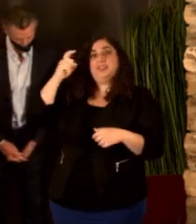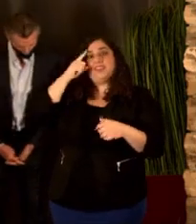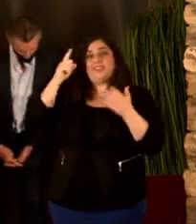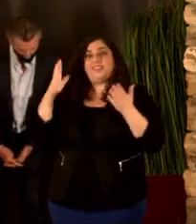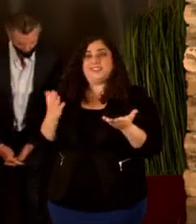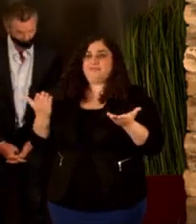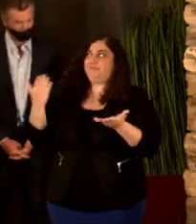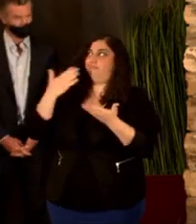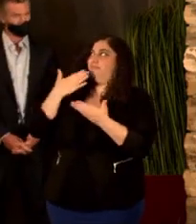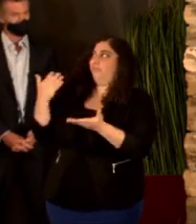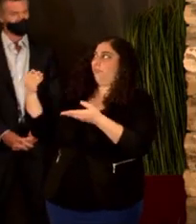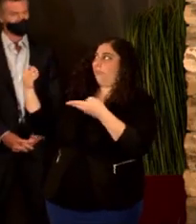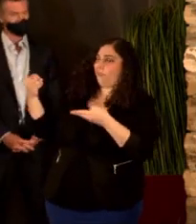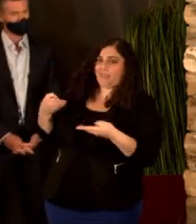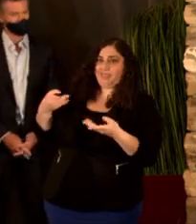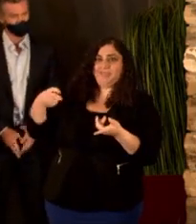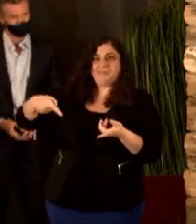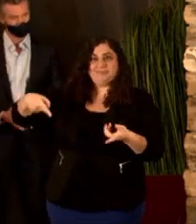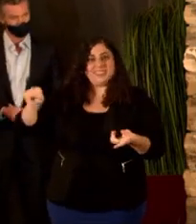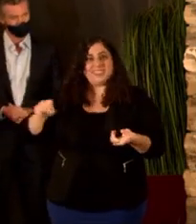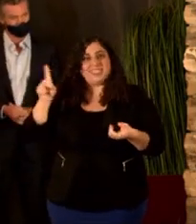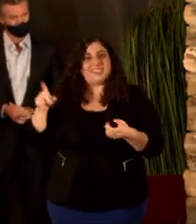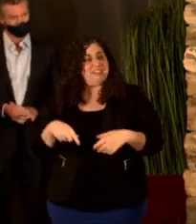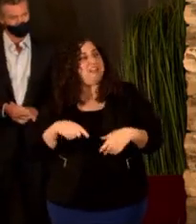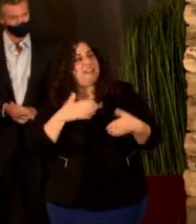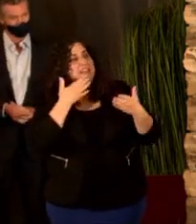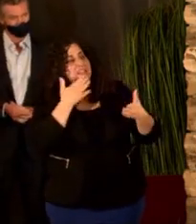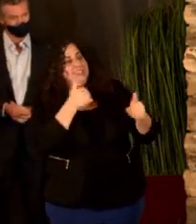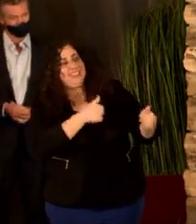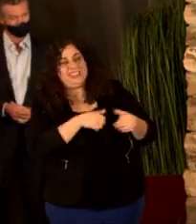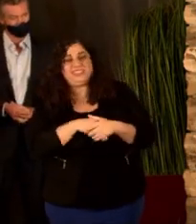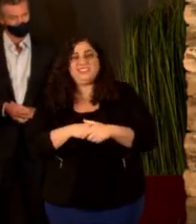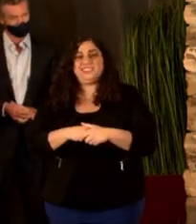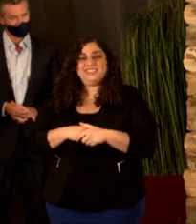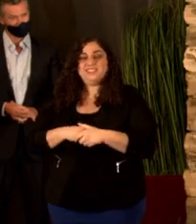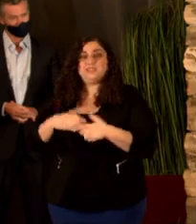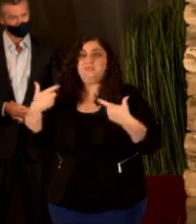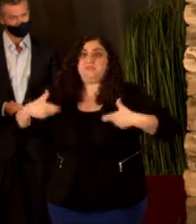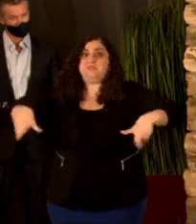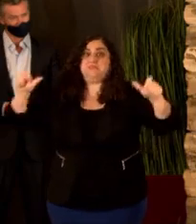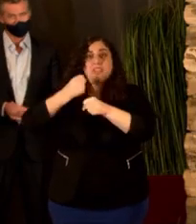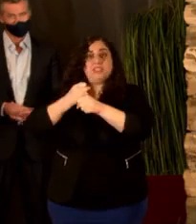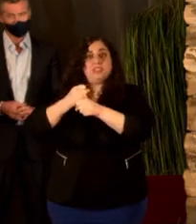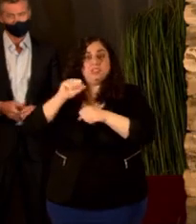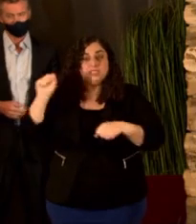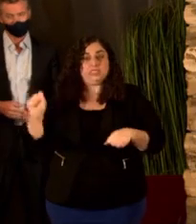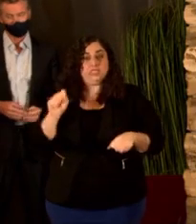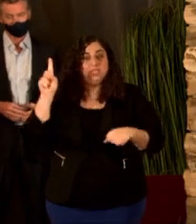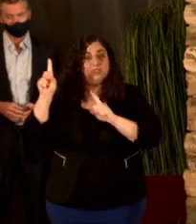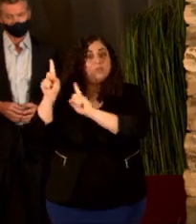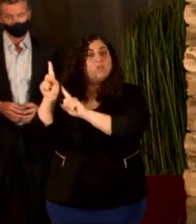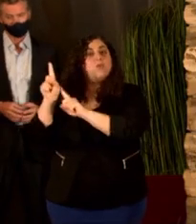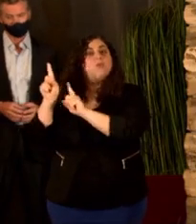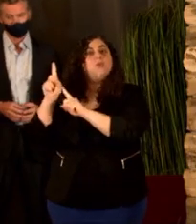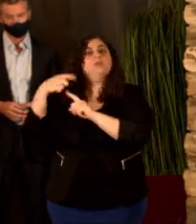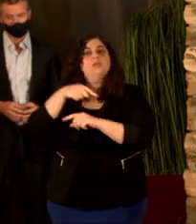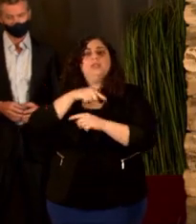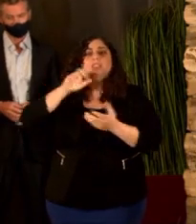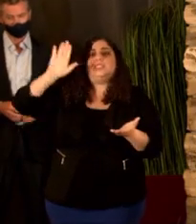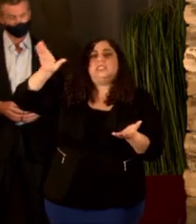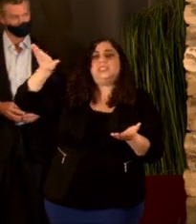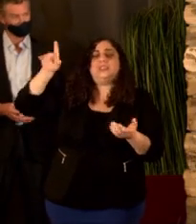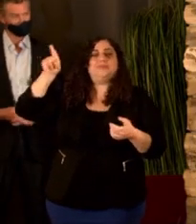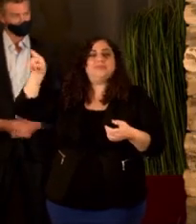Diego again for this major announcement. You know, in the past, we here in San Diego have folks up in Sacramento that there's